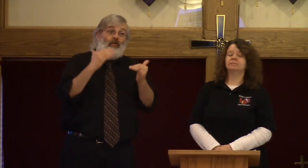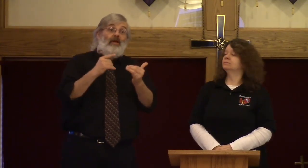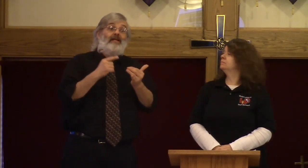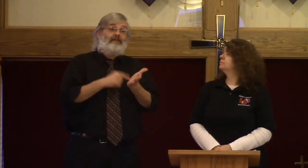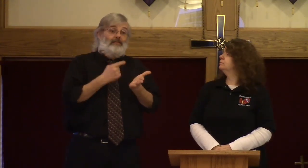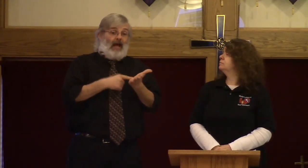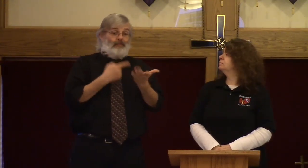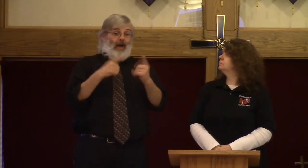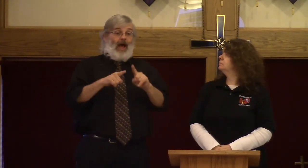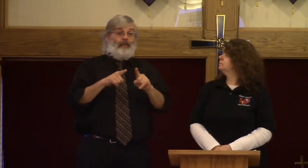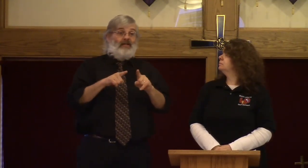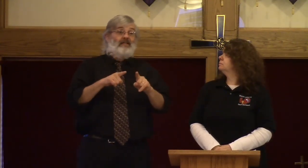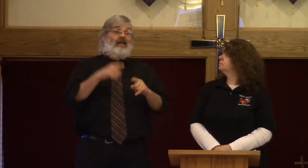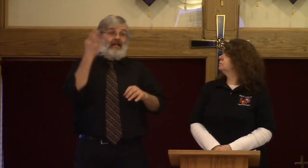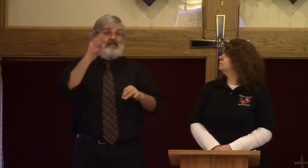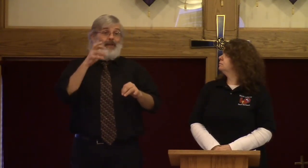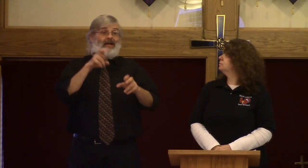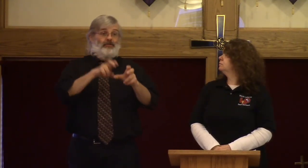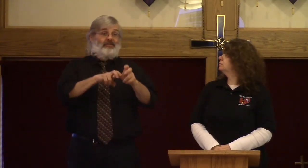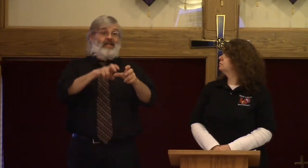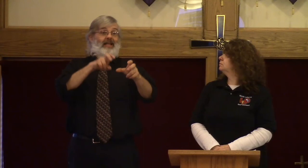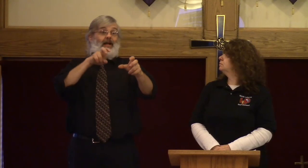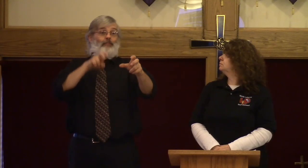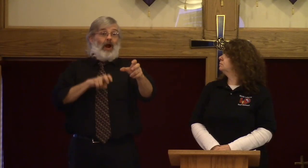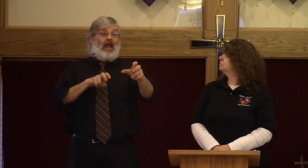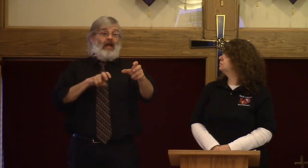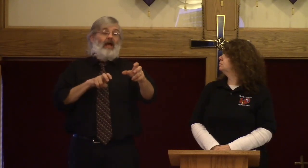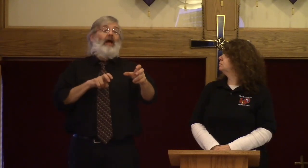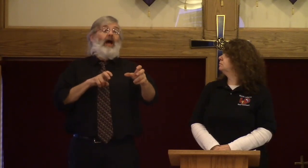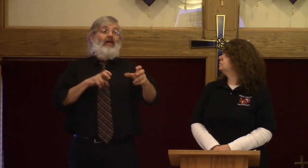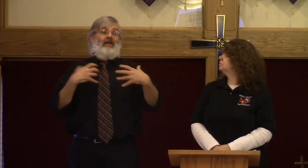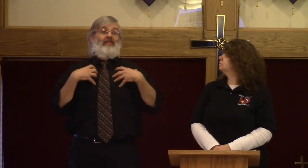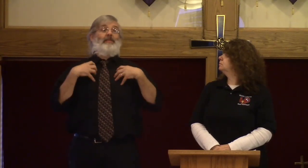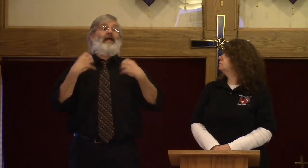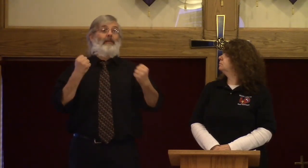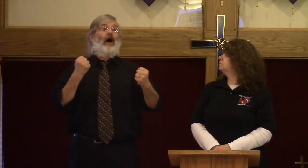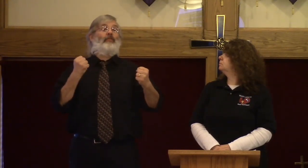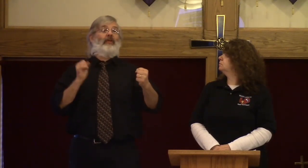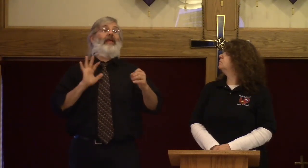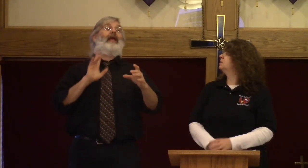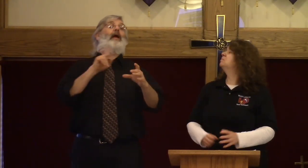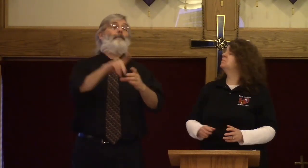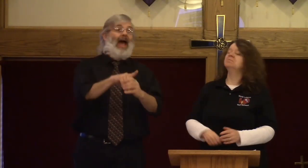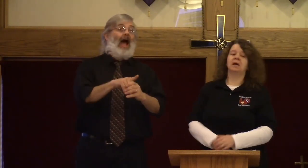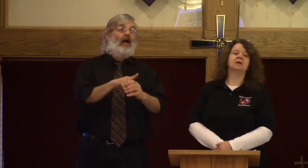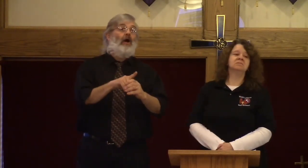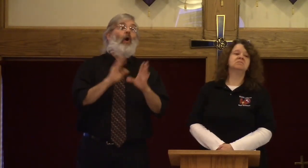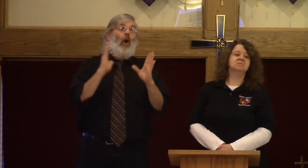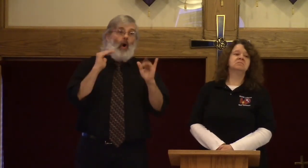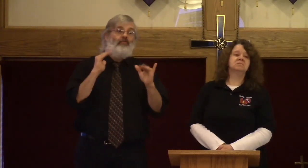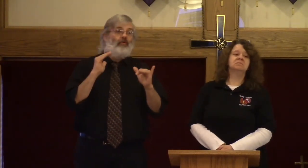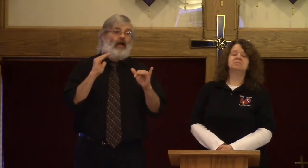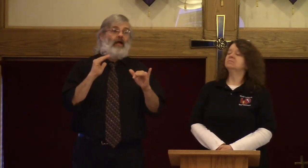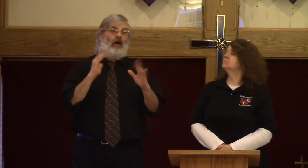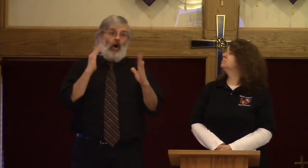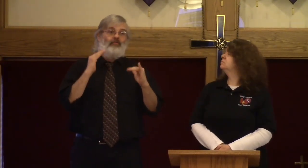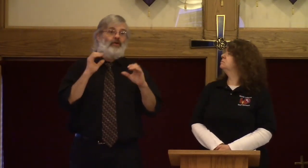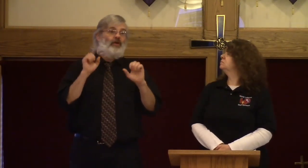hopefully, sometimes what happens is the pastors can take a break, and then they become healthy. They can come back. Hopefully you